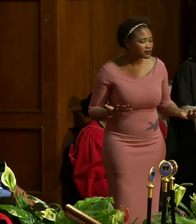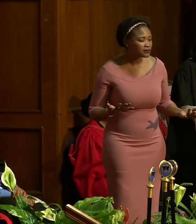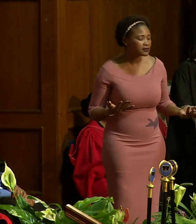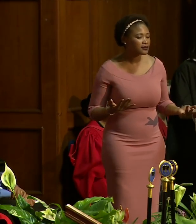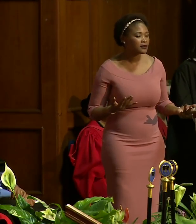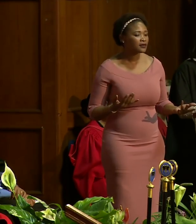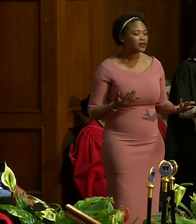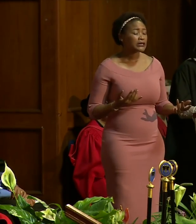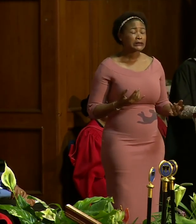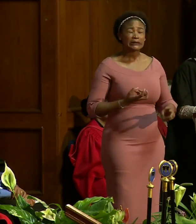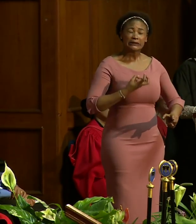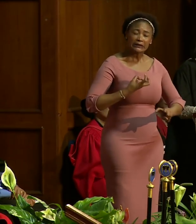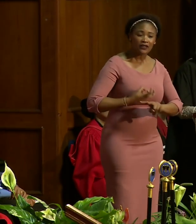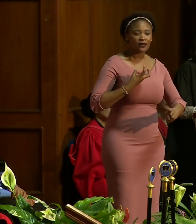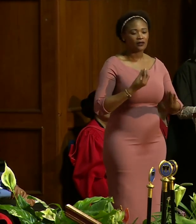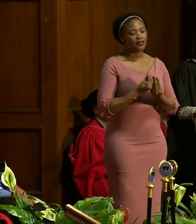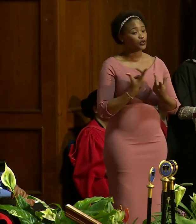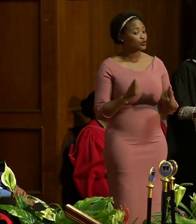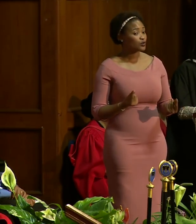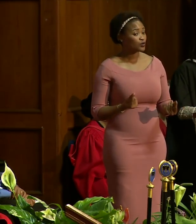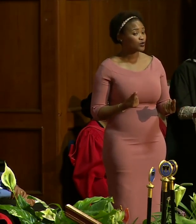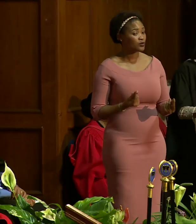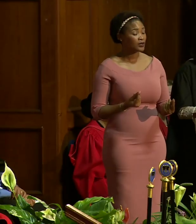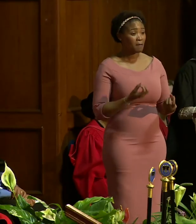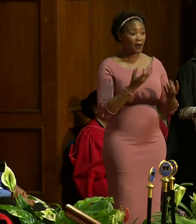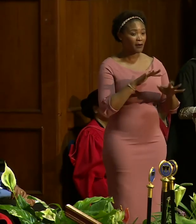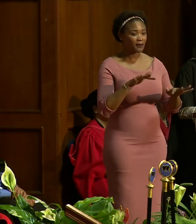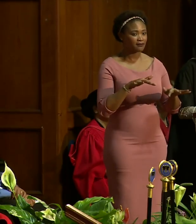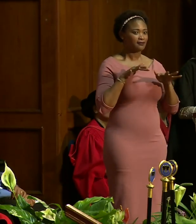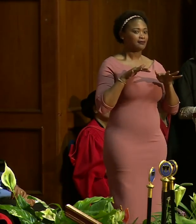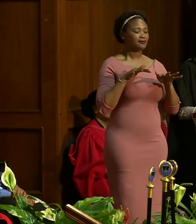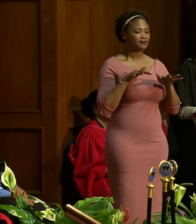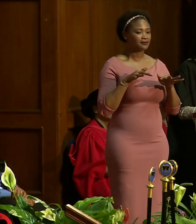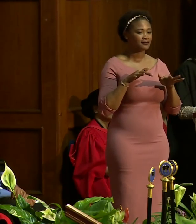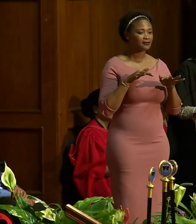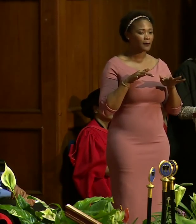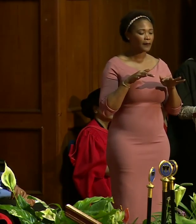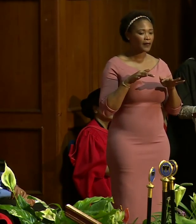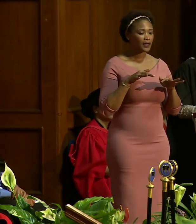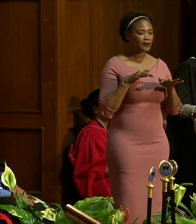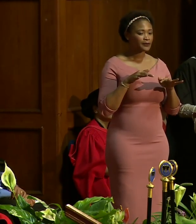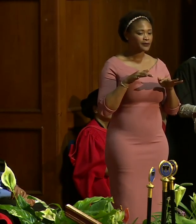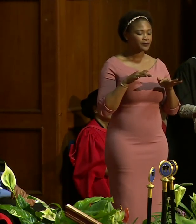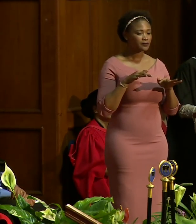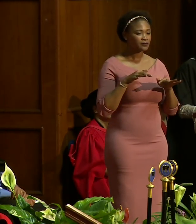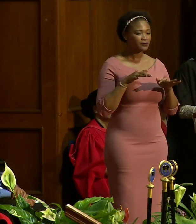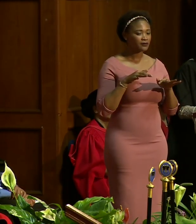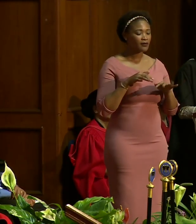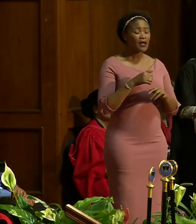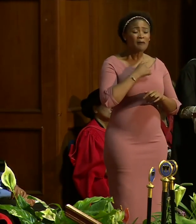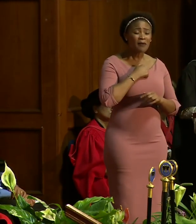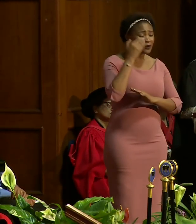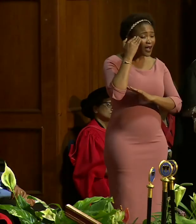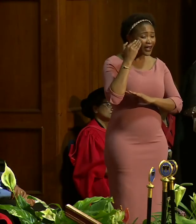It is one of the hardest things to do, and it catches so many people out. My decision to be an entrepreneur had very little to do with